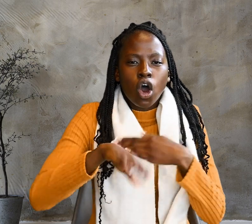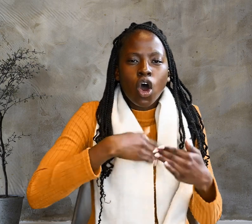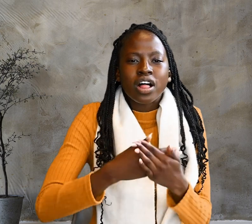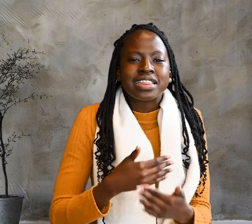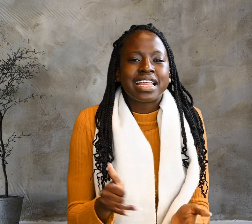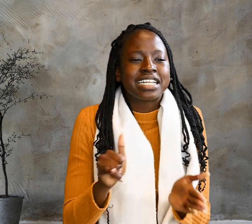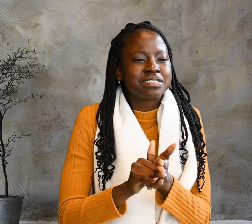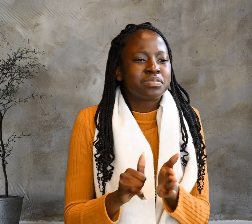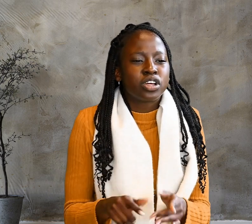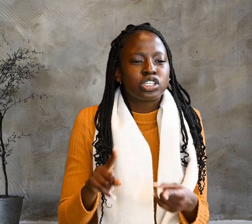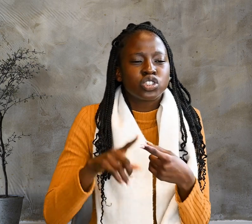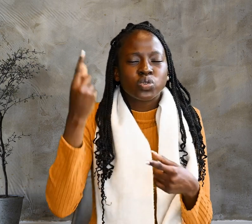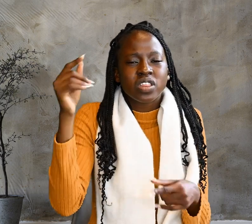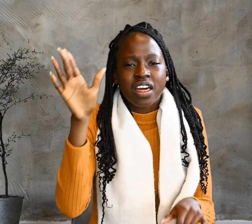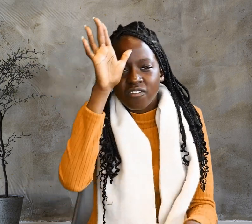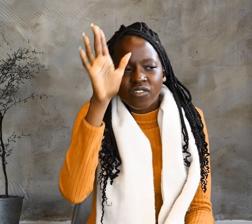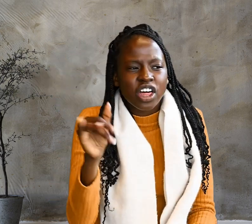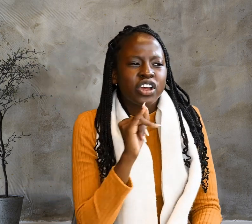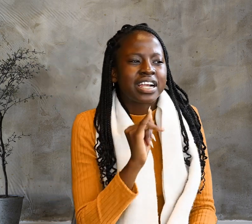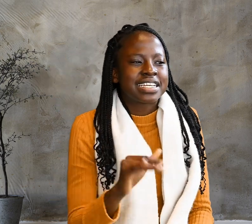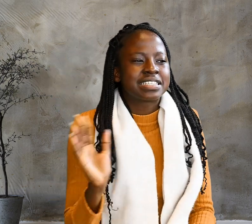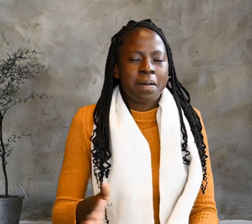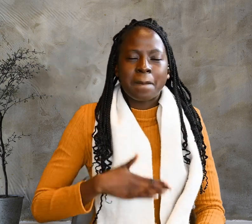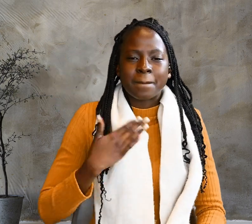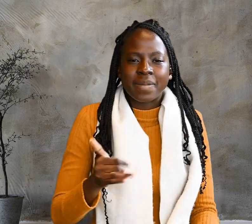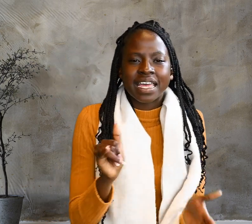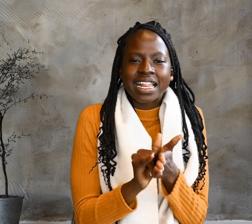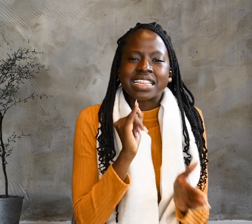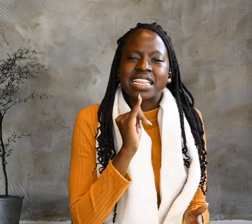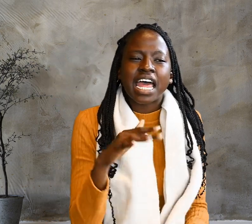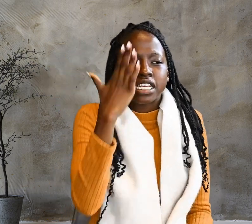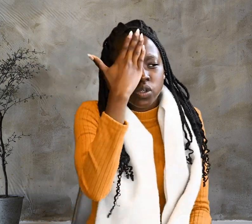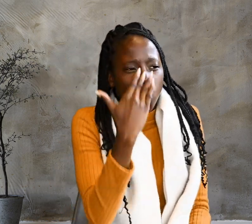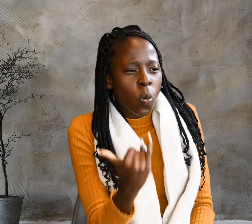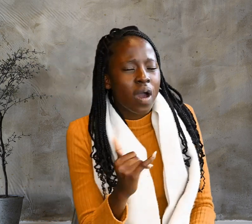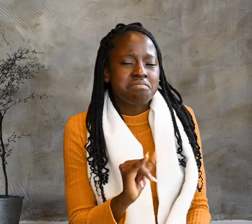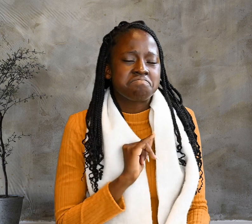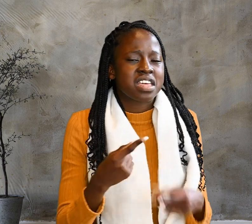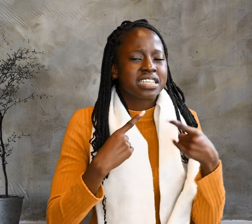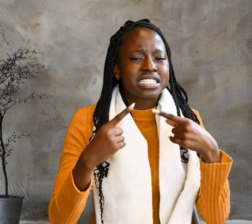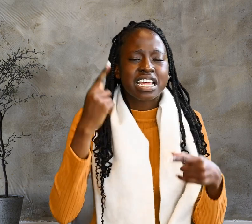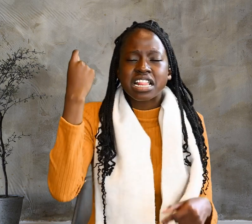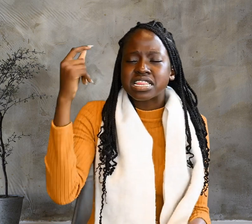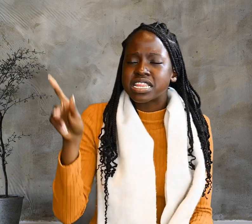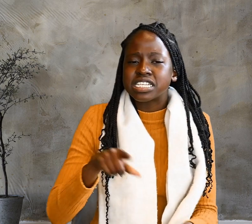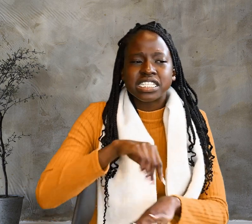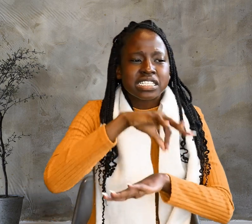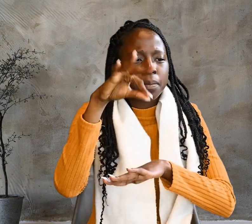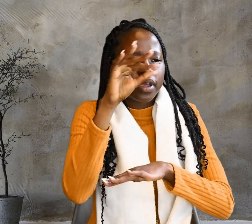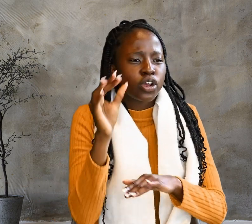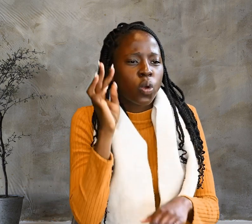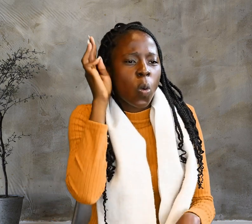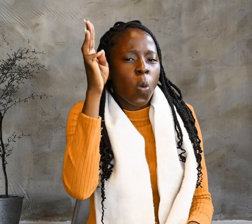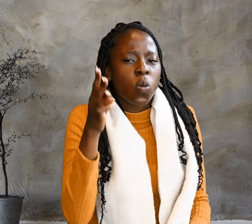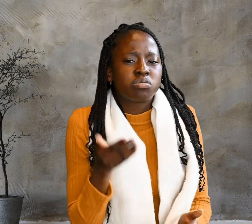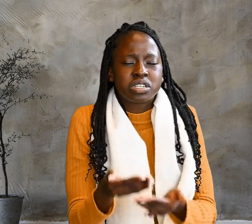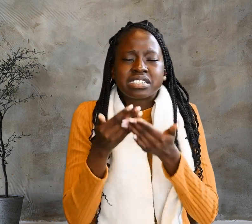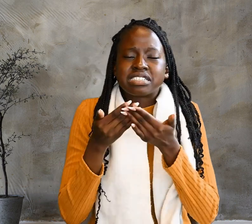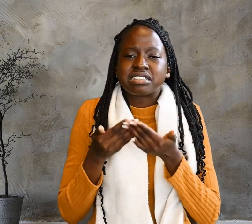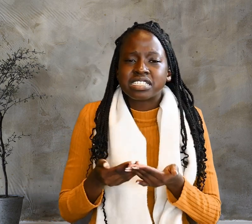All that belongs to the Father is mine. That is why I said the Spirit will receive from me